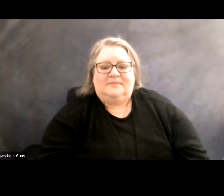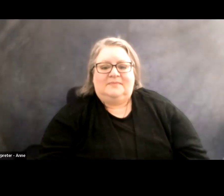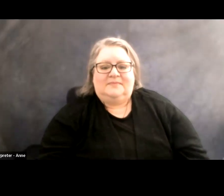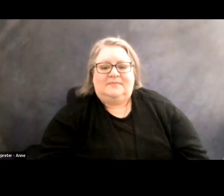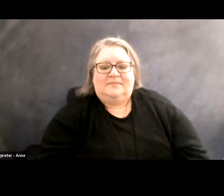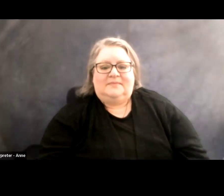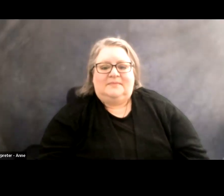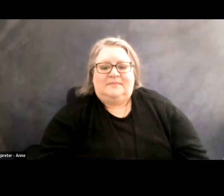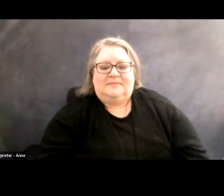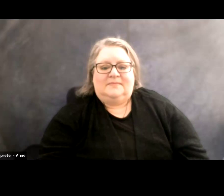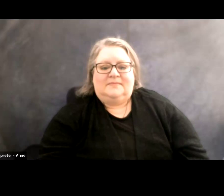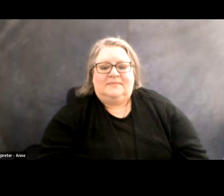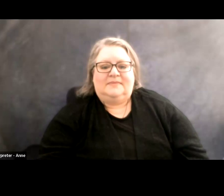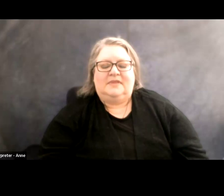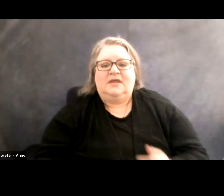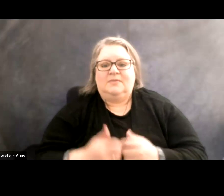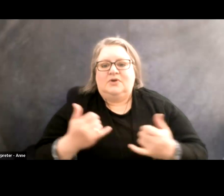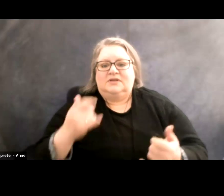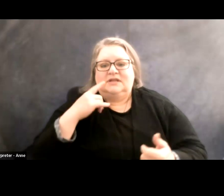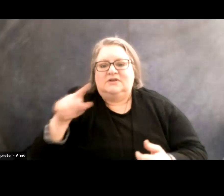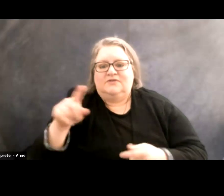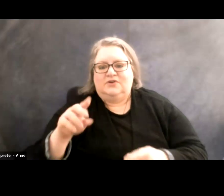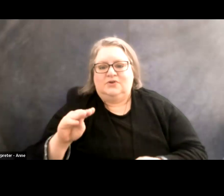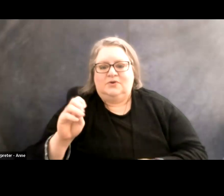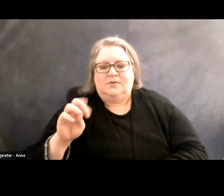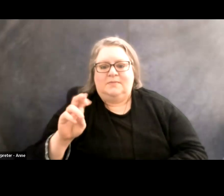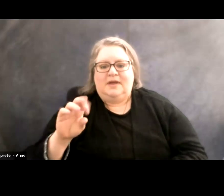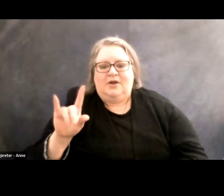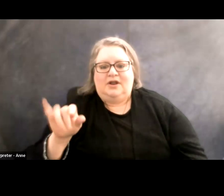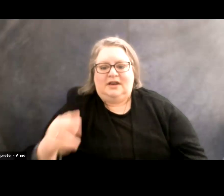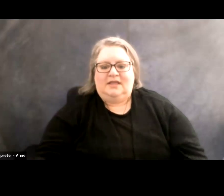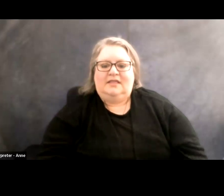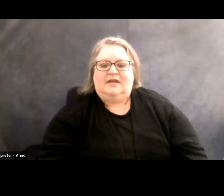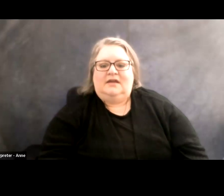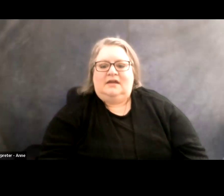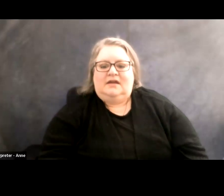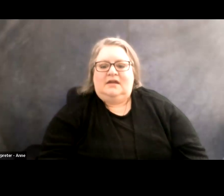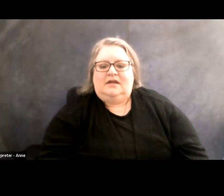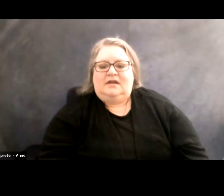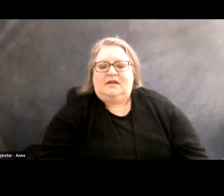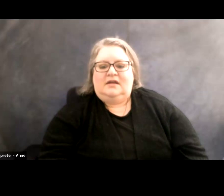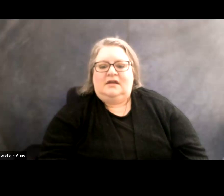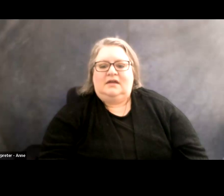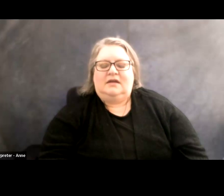of these are for you, Meredith. I'm not surprised. Folks had questions about when it's an acquisition